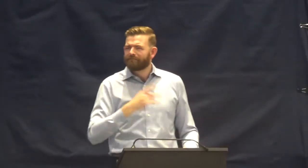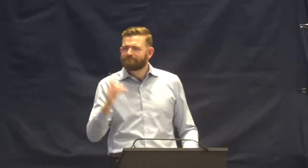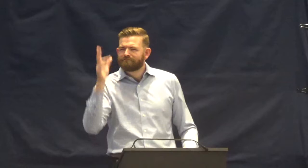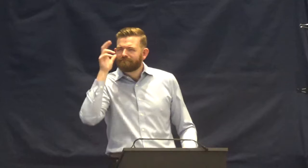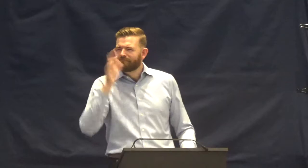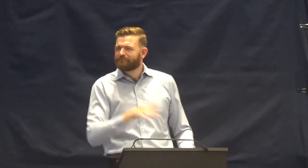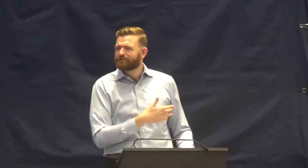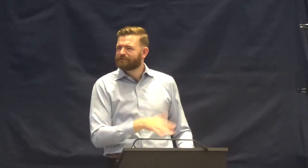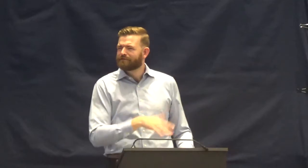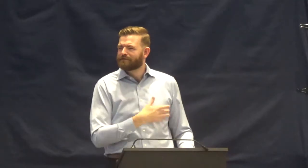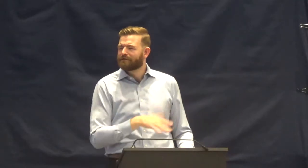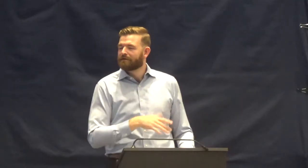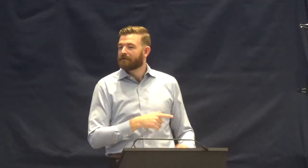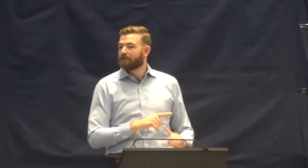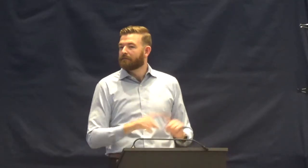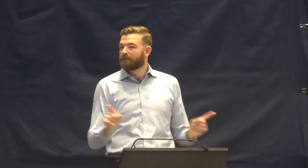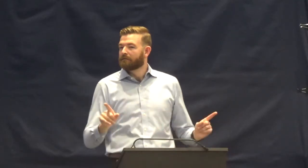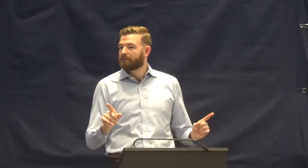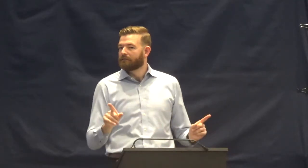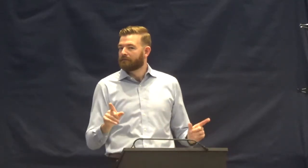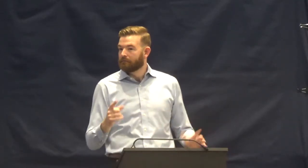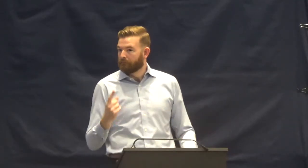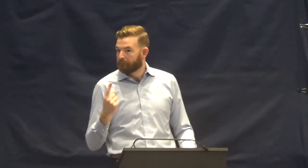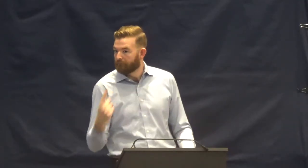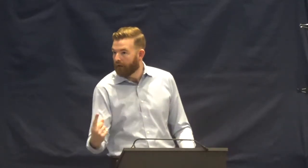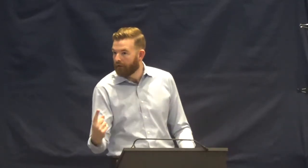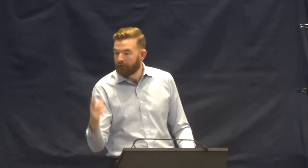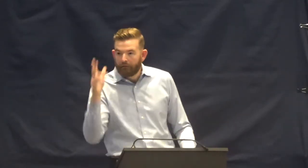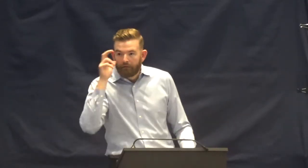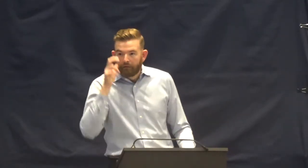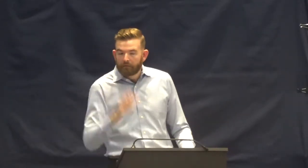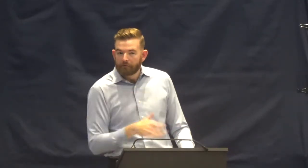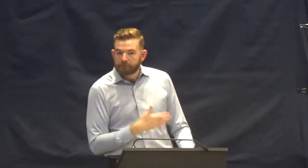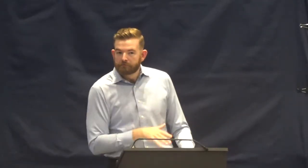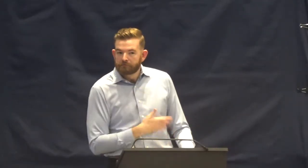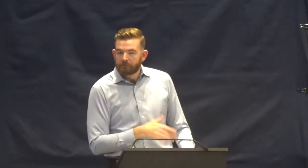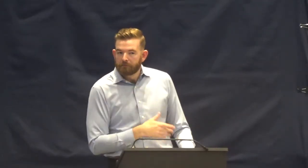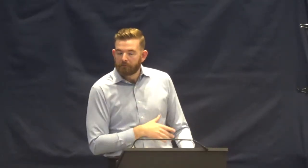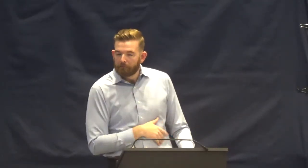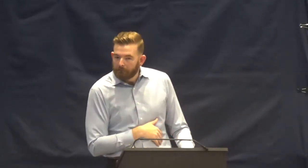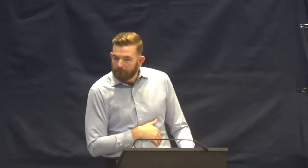because some people really enjoy listening, some deaf people enjoy listening to music.